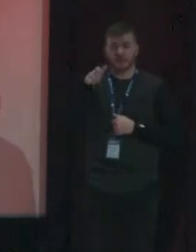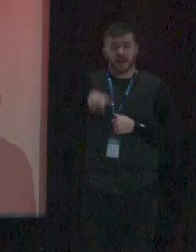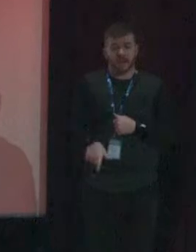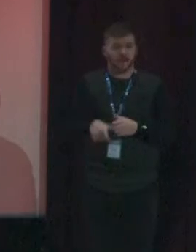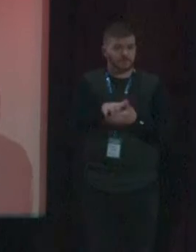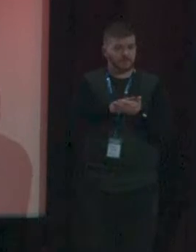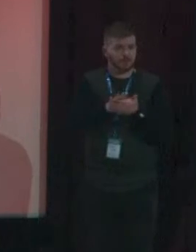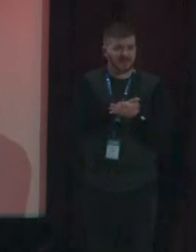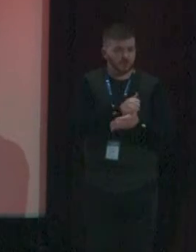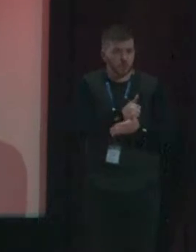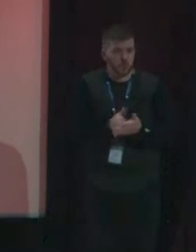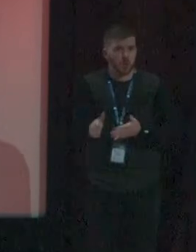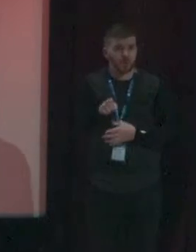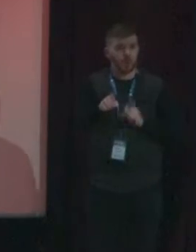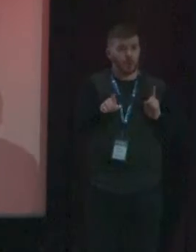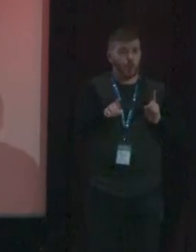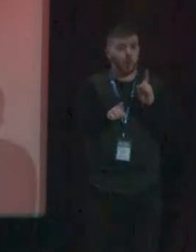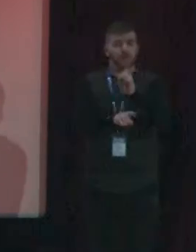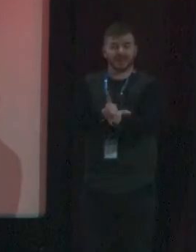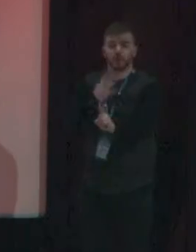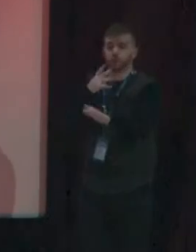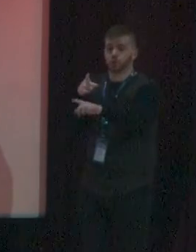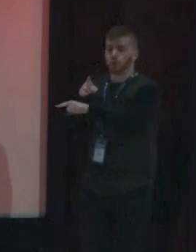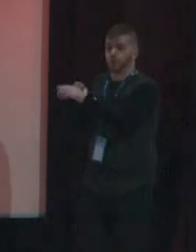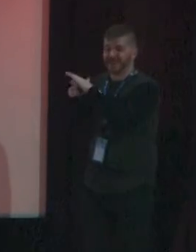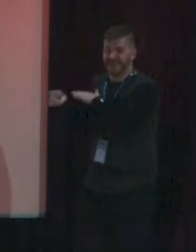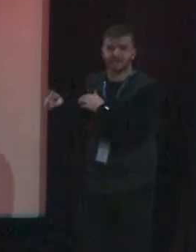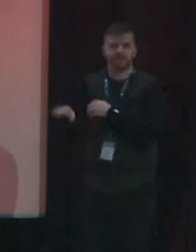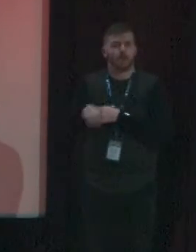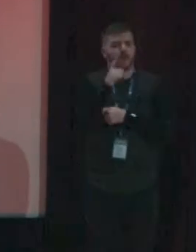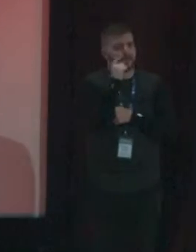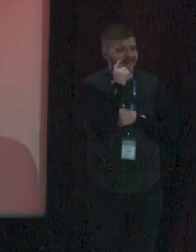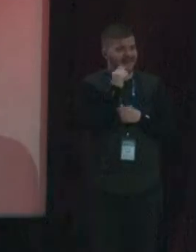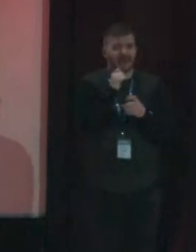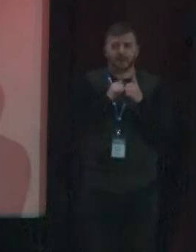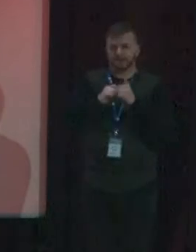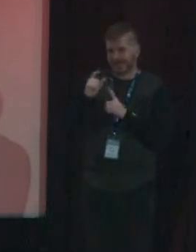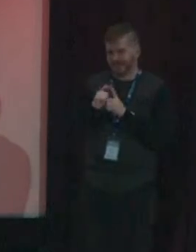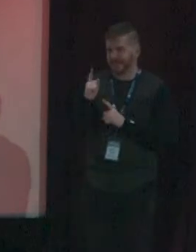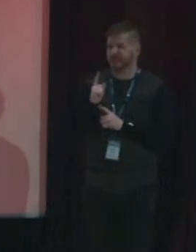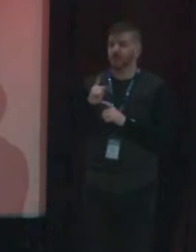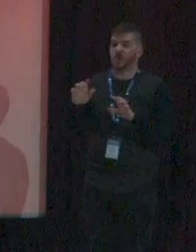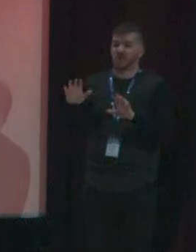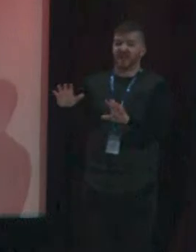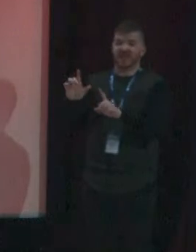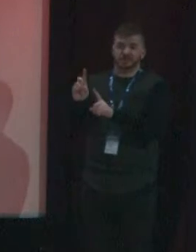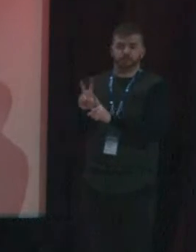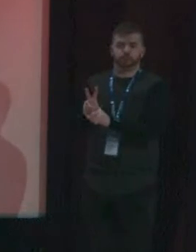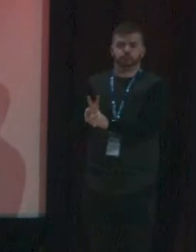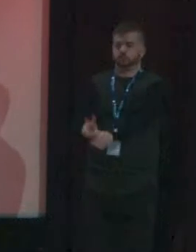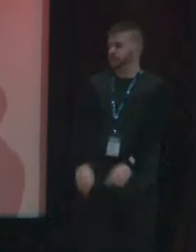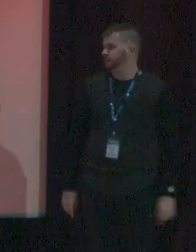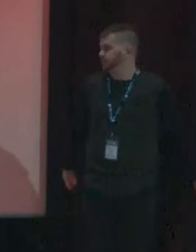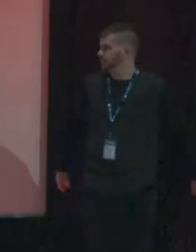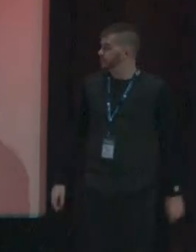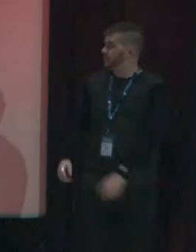is almost always where you want to be when you're trying to escape from Blinky and Pinky, who are right there on top of you.